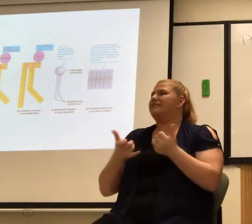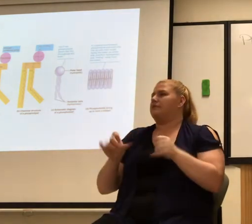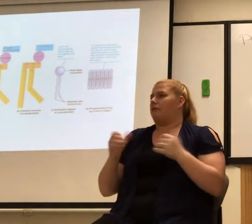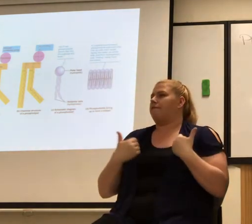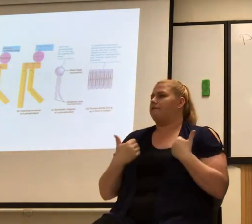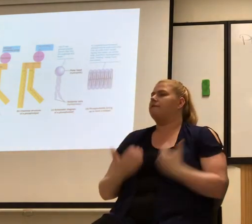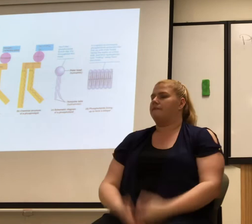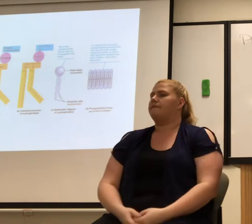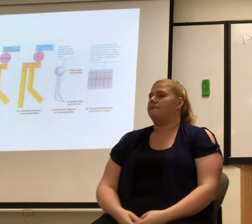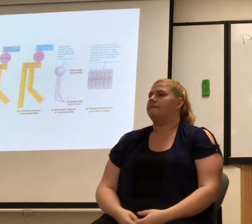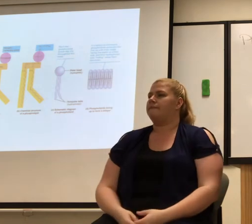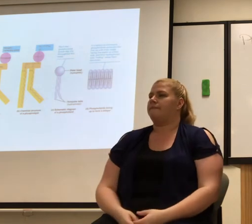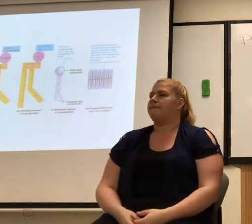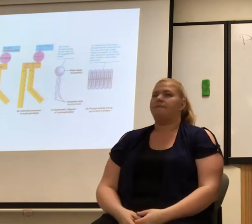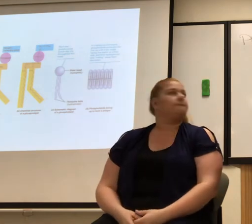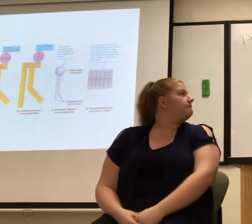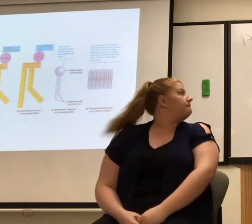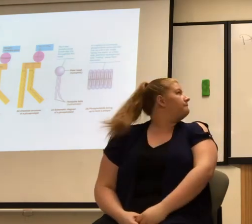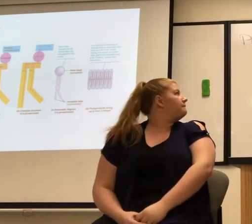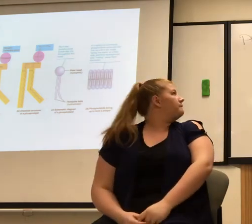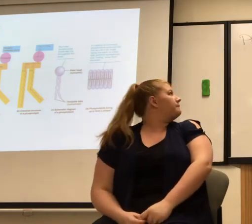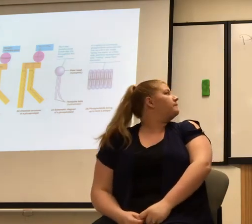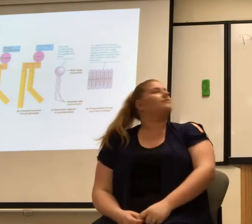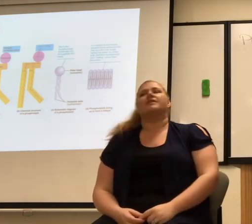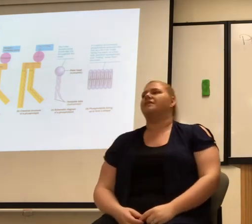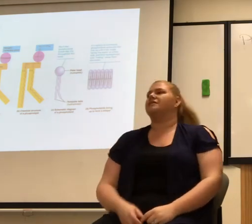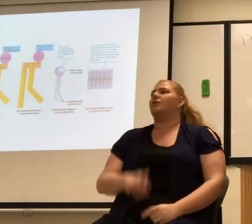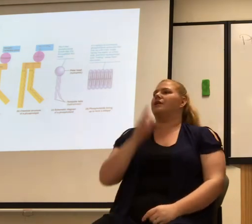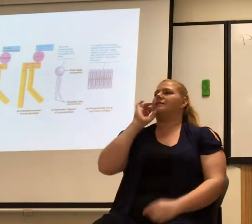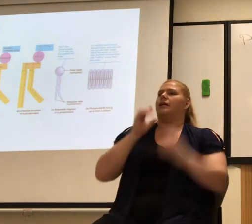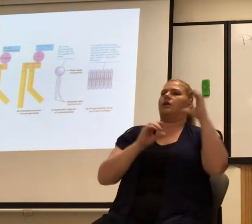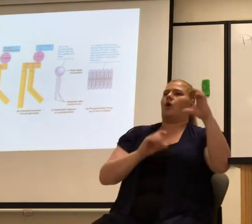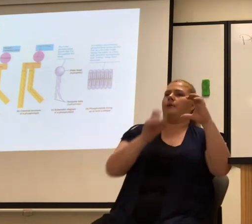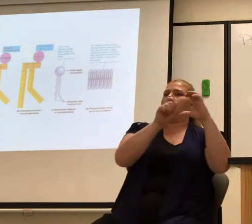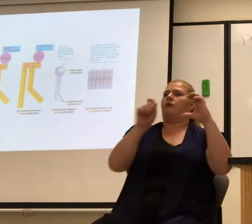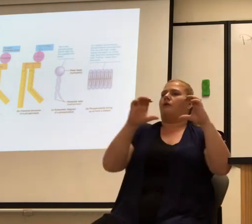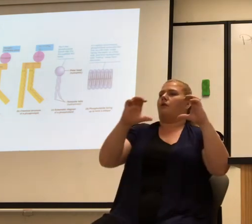So carbon, carbon, carbon, that's our glycerol.